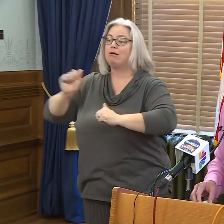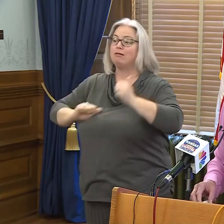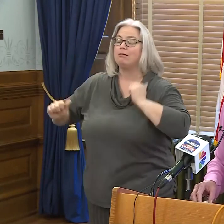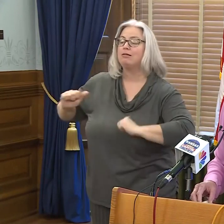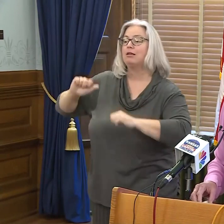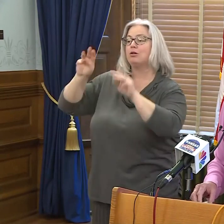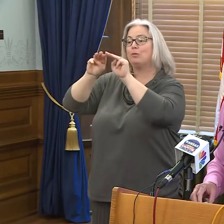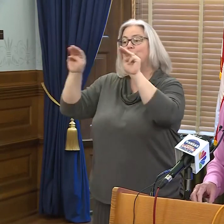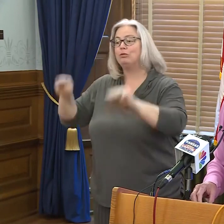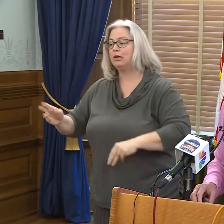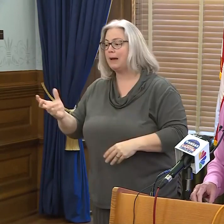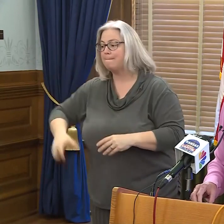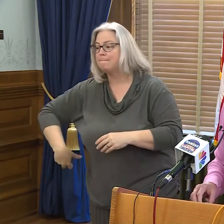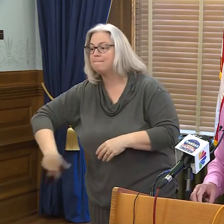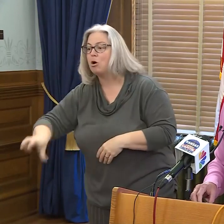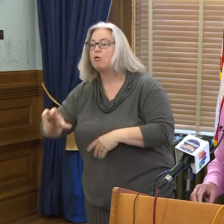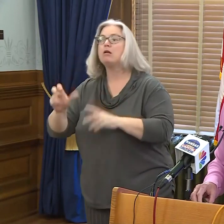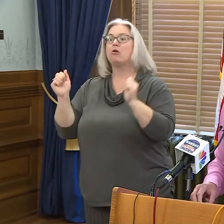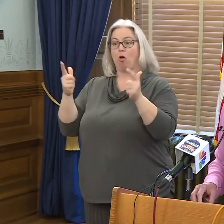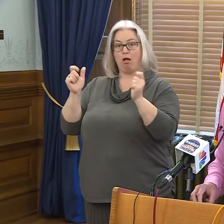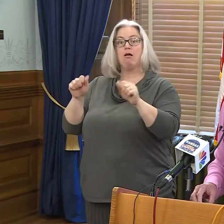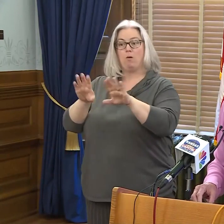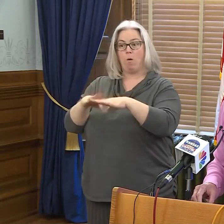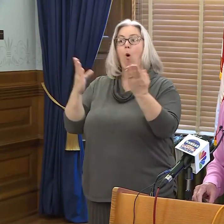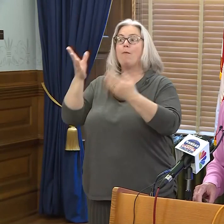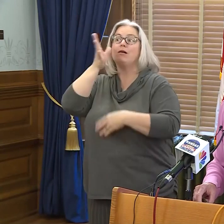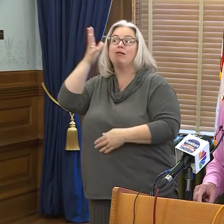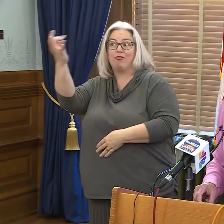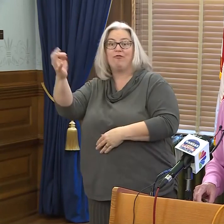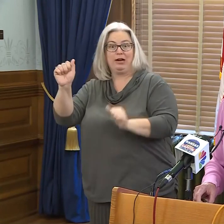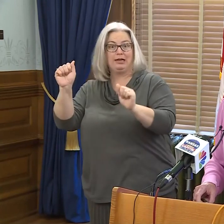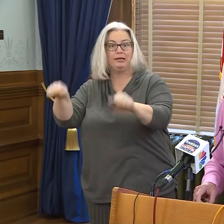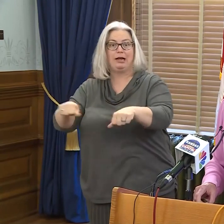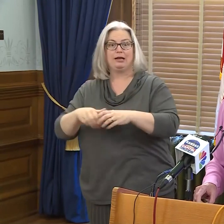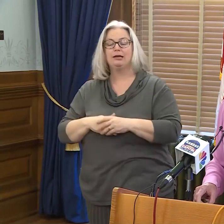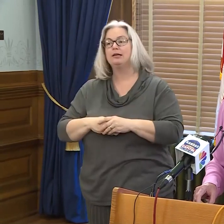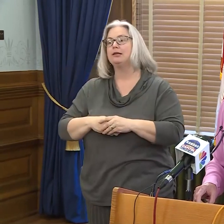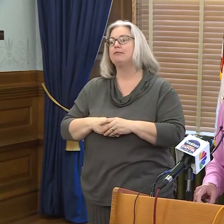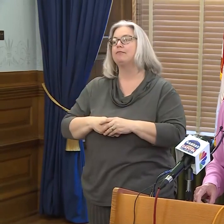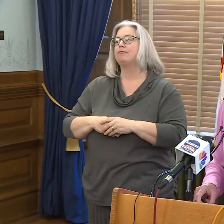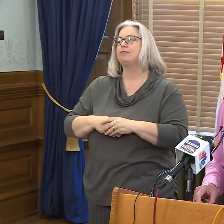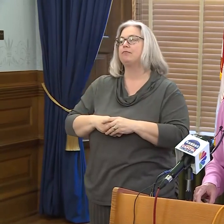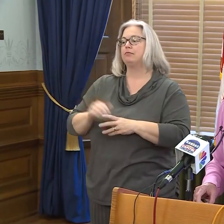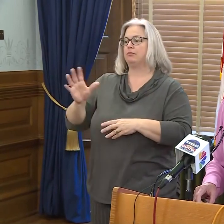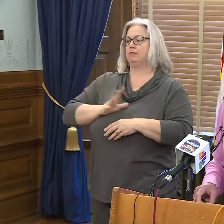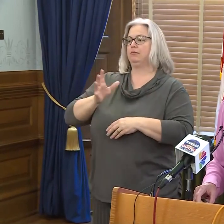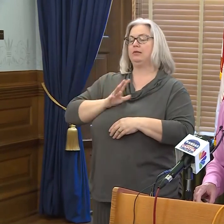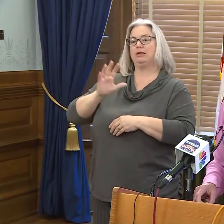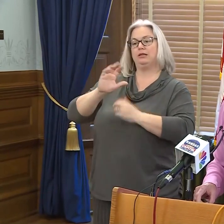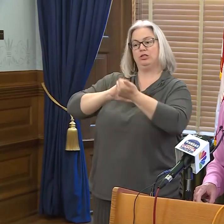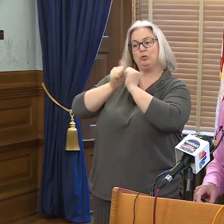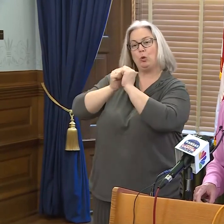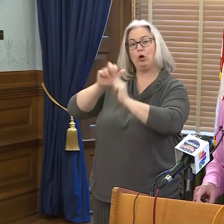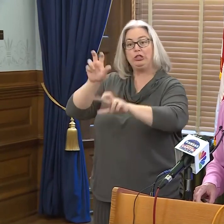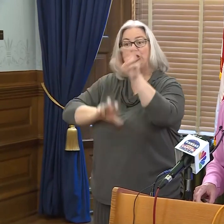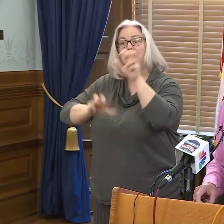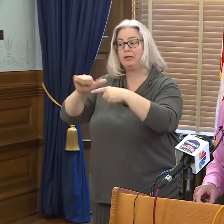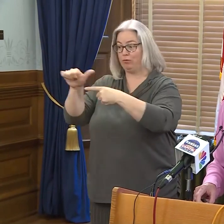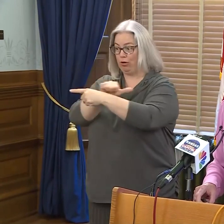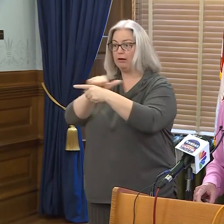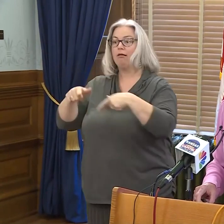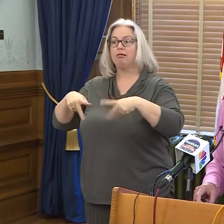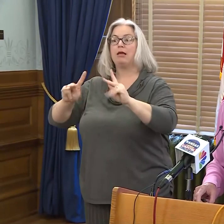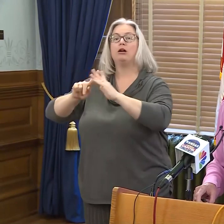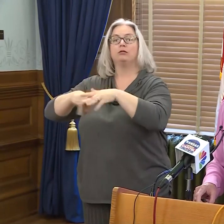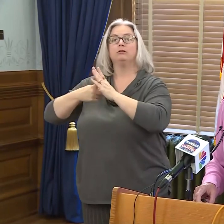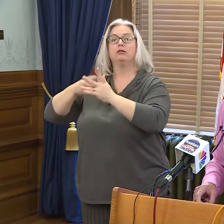museums, bowling alleys, all may open on Friday. Organized sports tournaments and practices will be allowed to